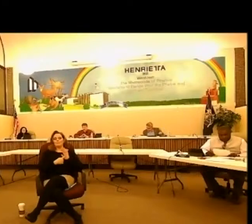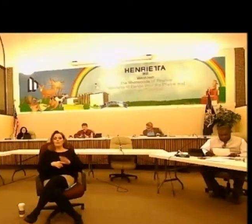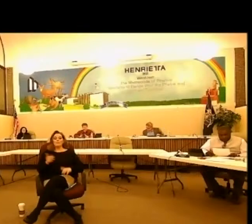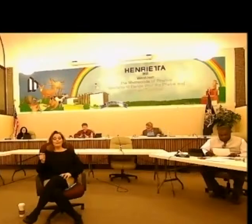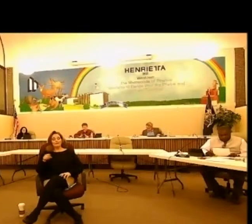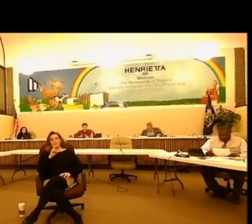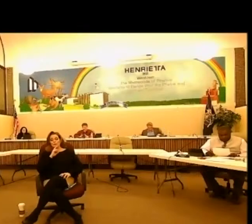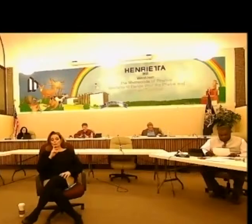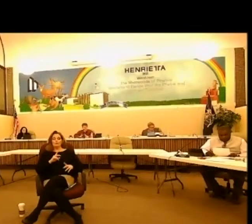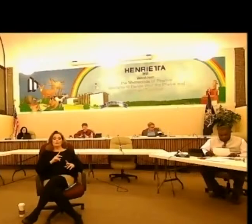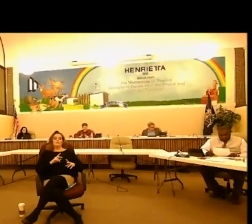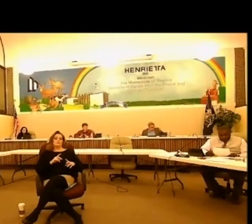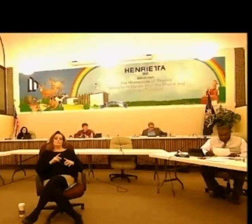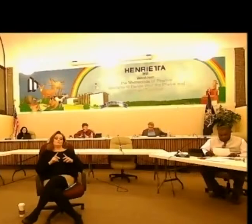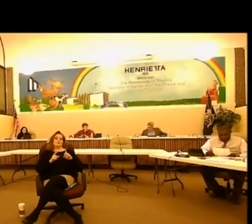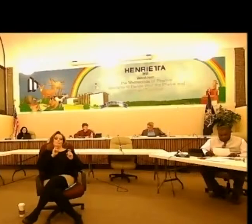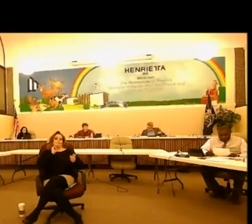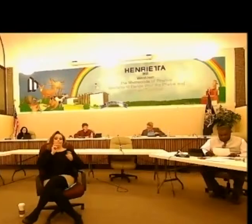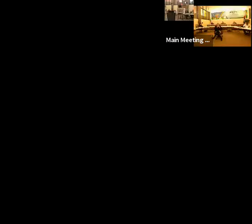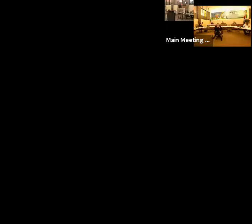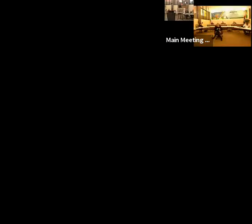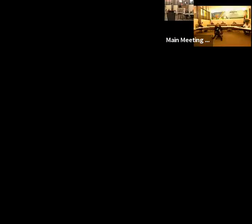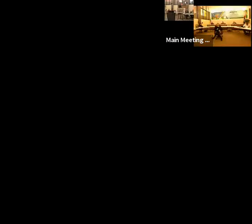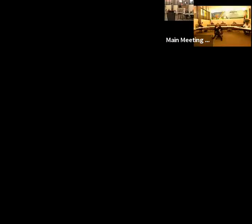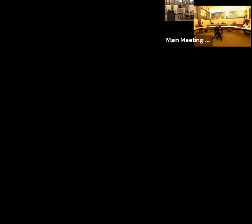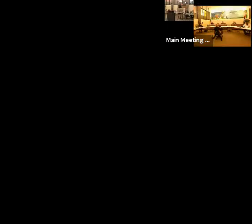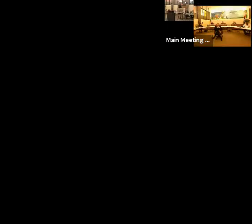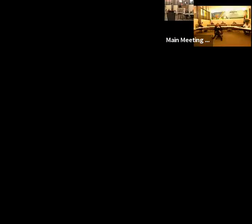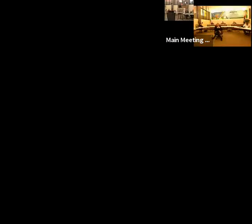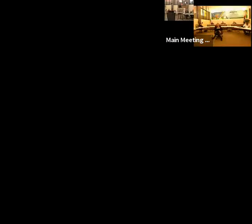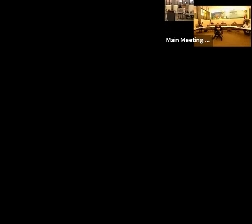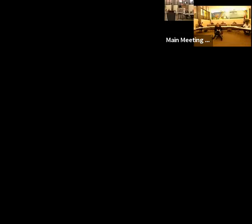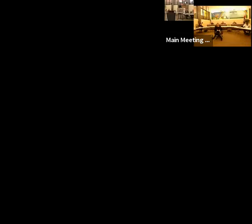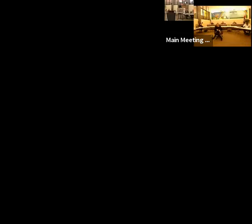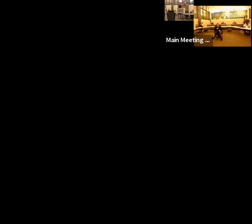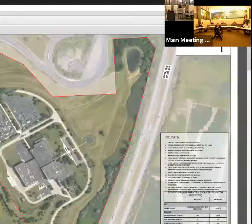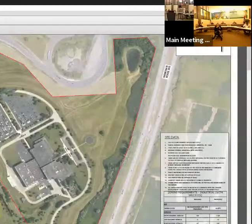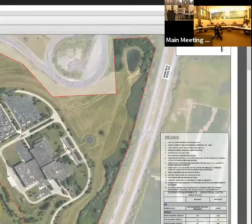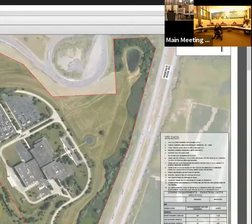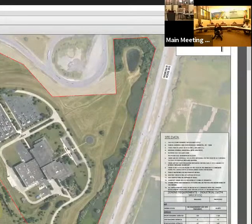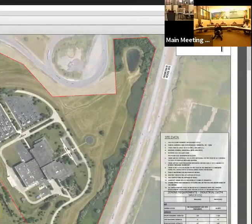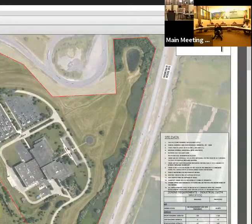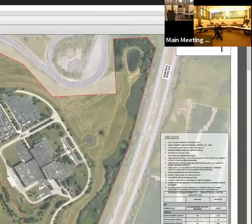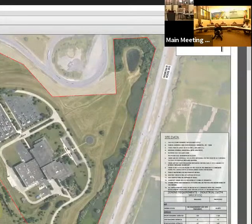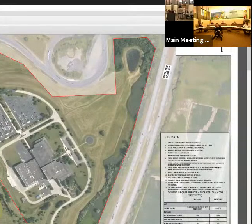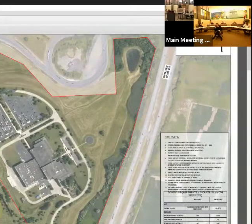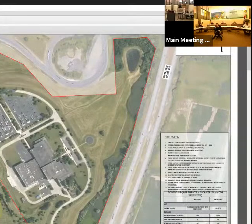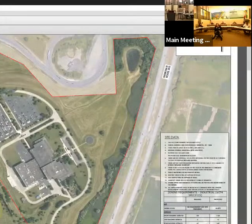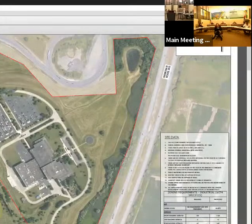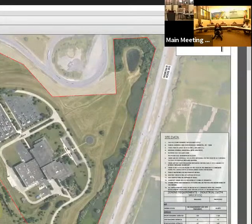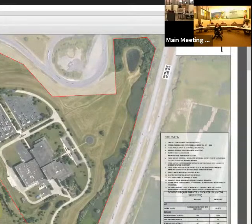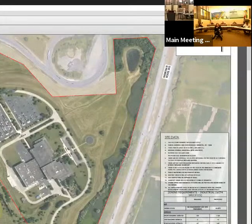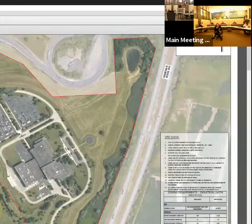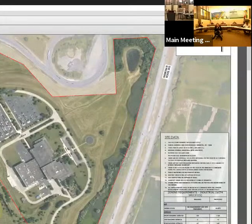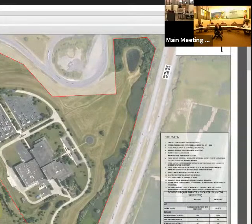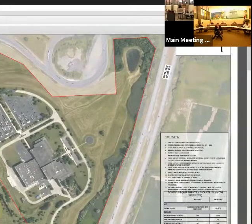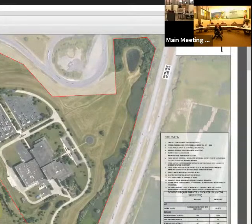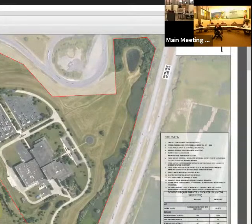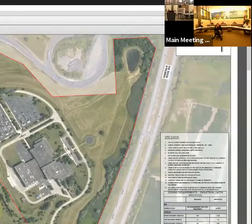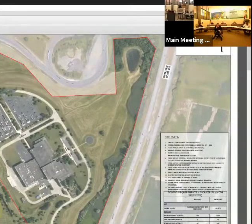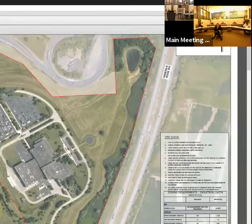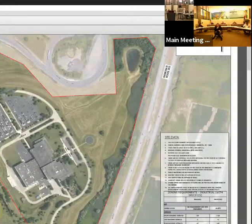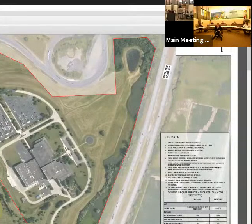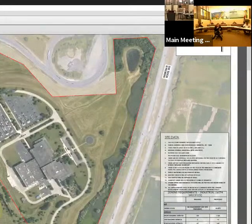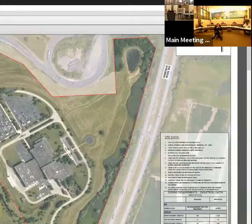and adjusting the plans to fit. I did leave one off. I had also asked our